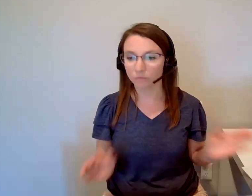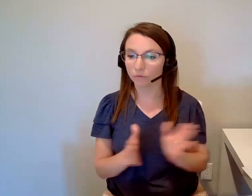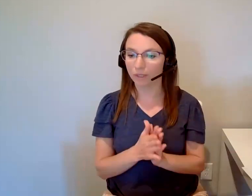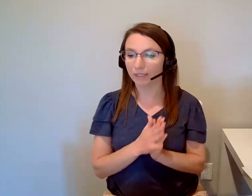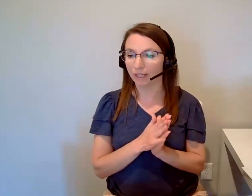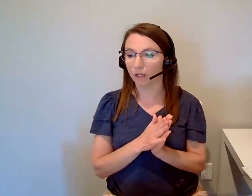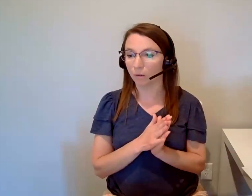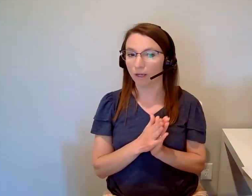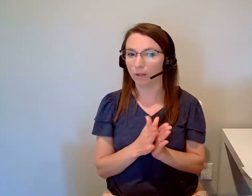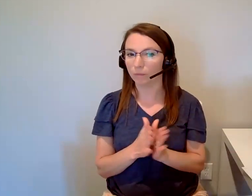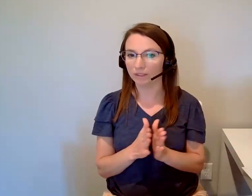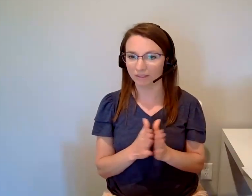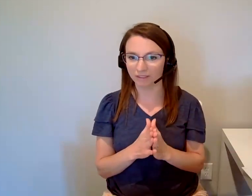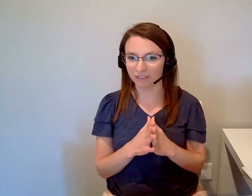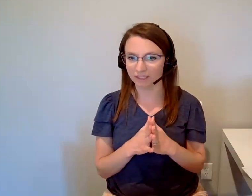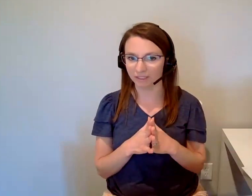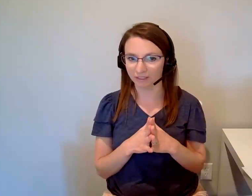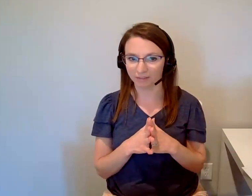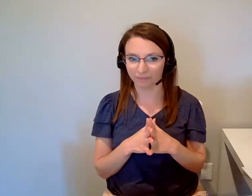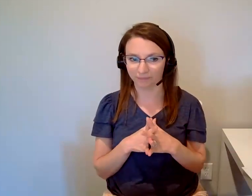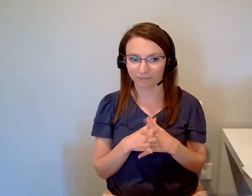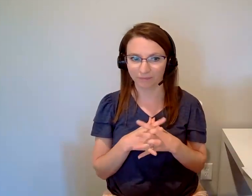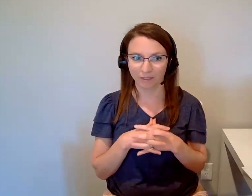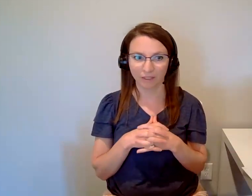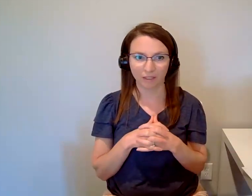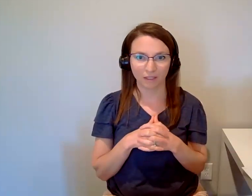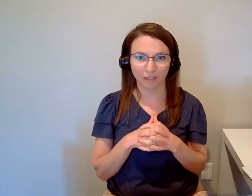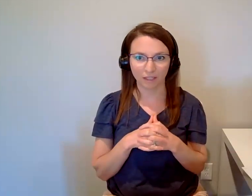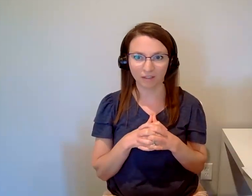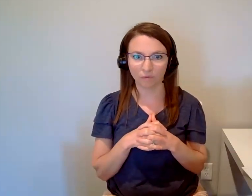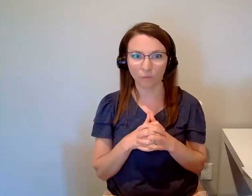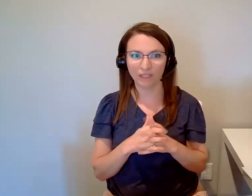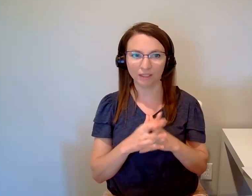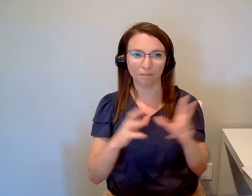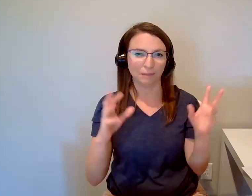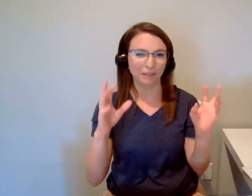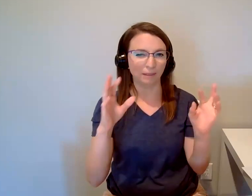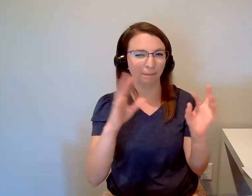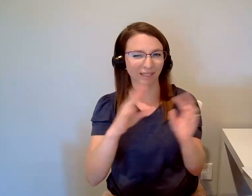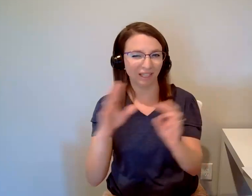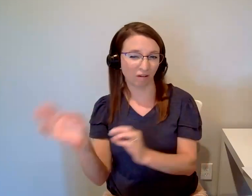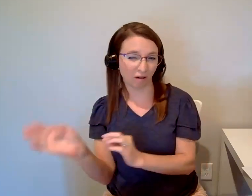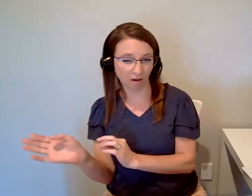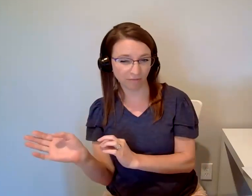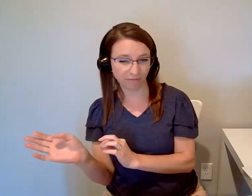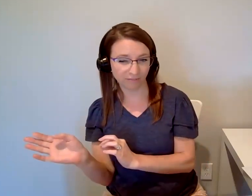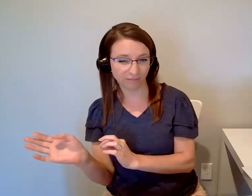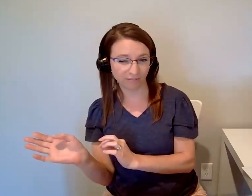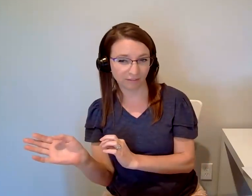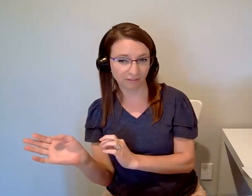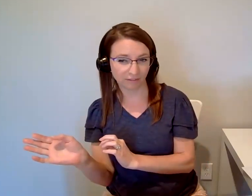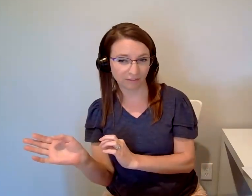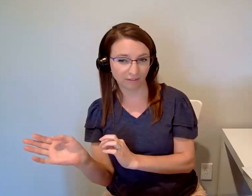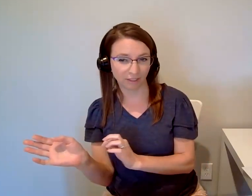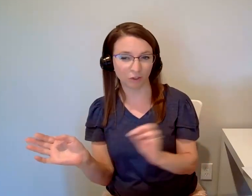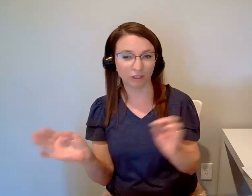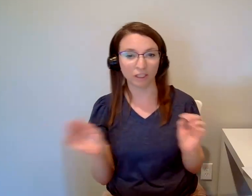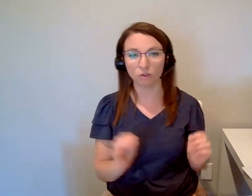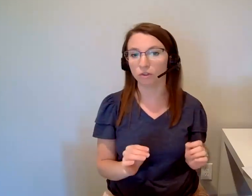So right now I want to see if we can maybe pair off and you can